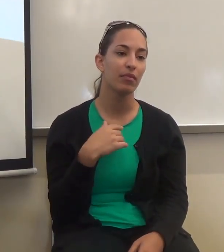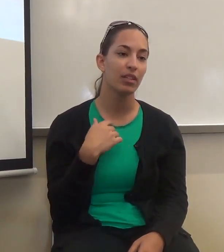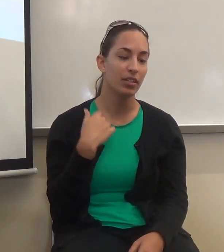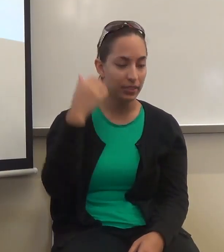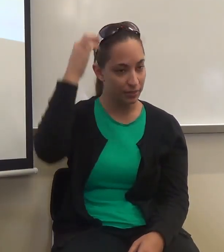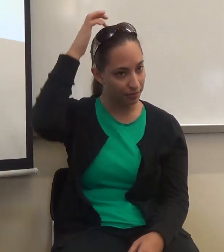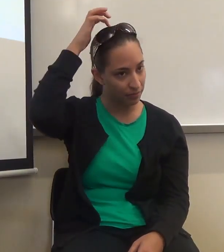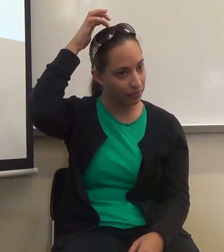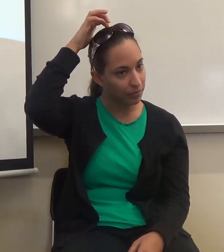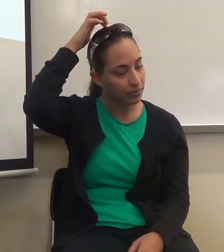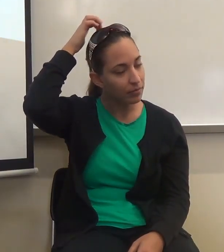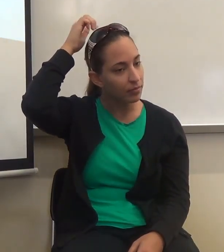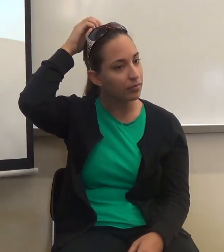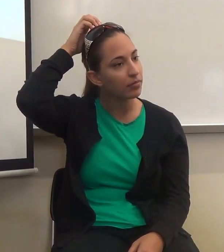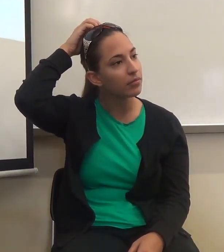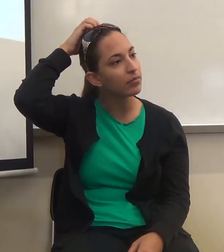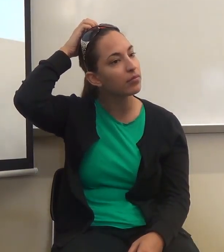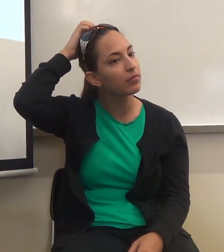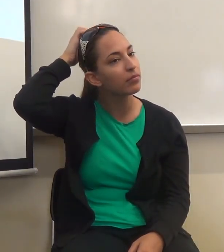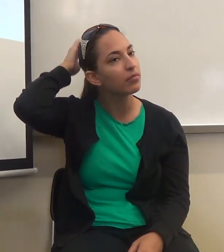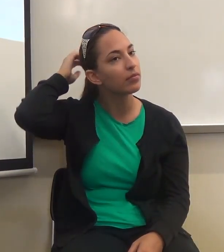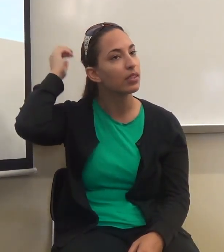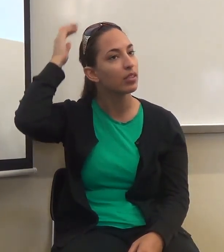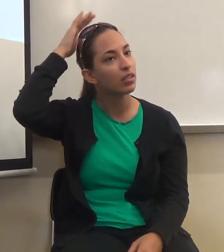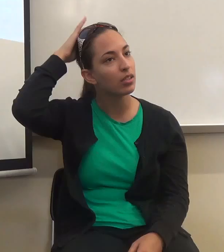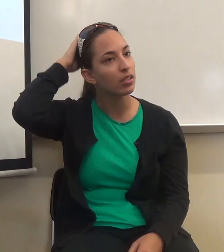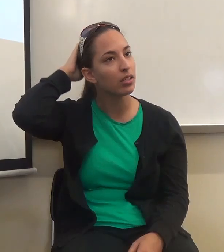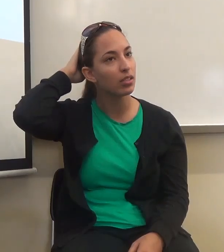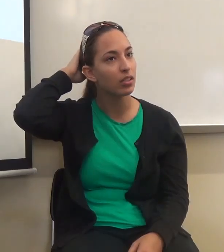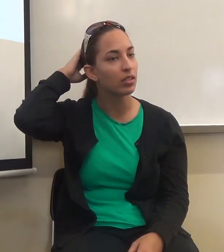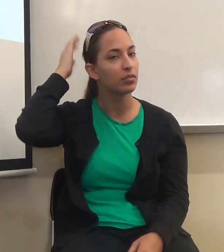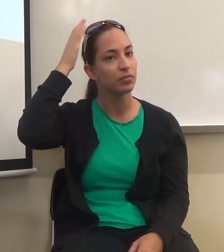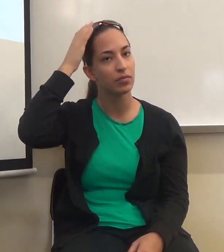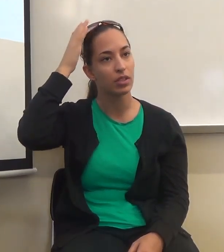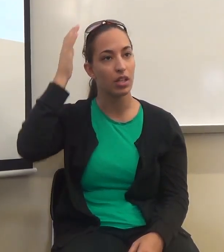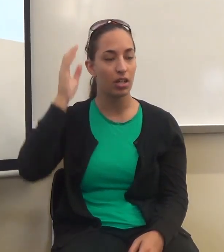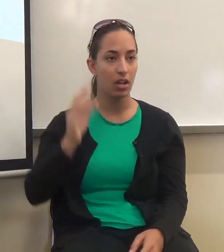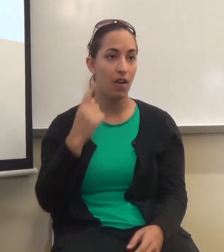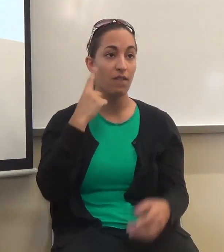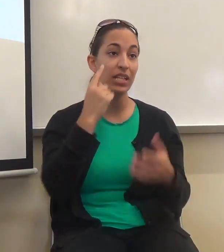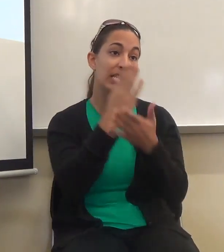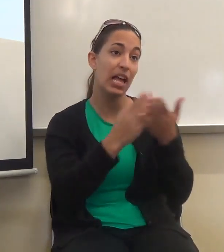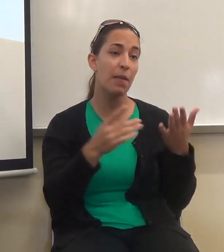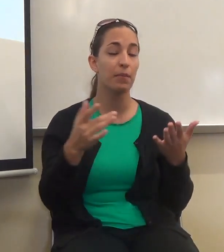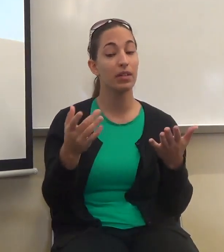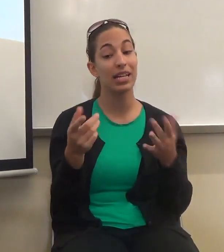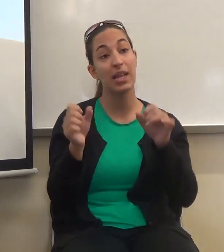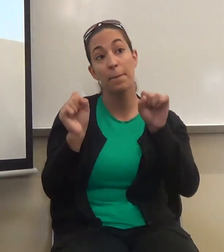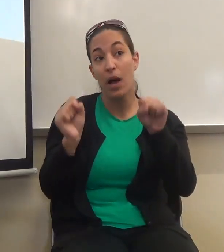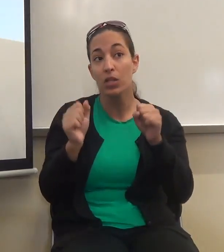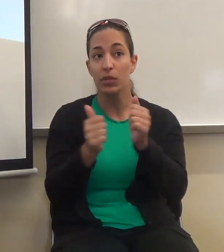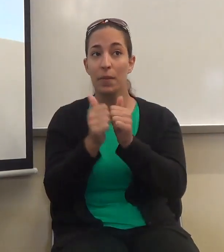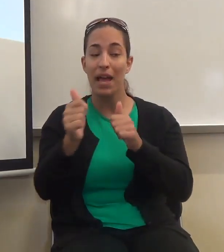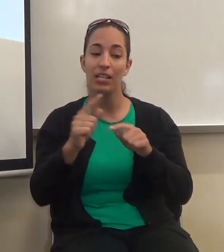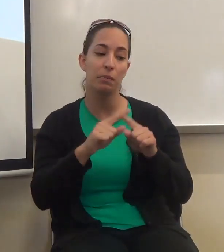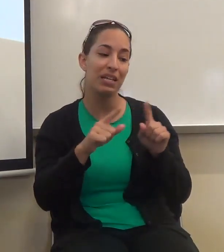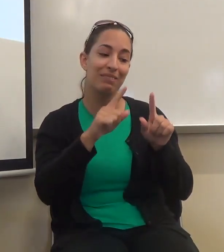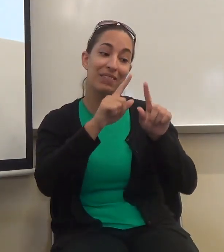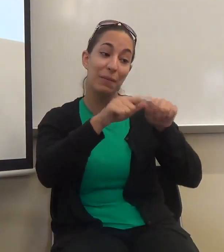The question is, do they want to do the double work that they need to do now and then? Okay. So people who are